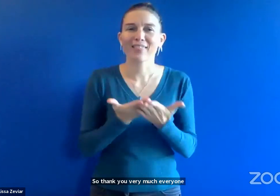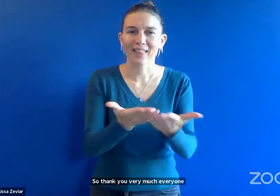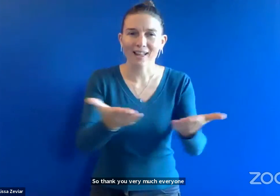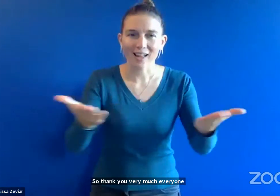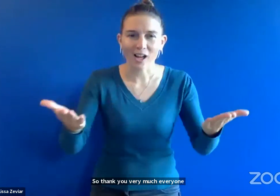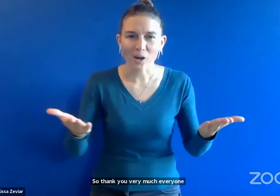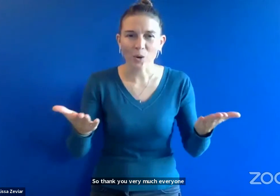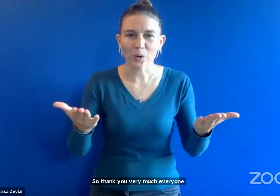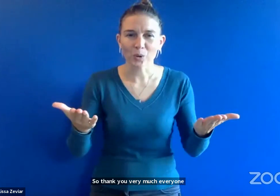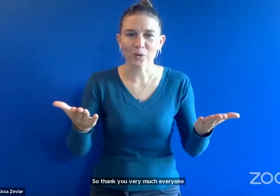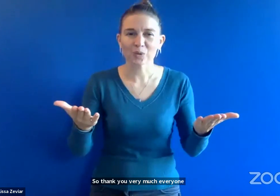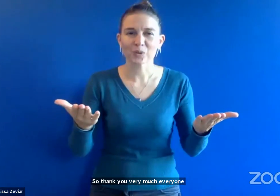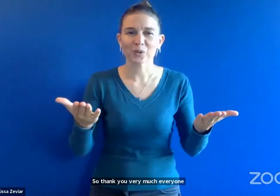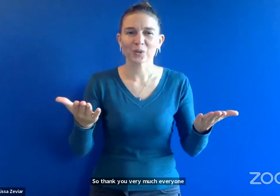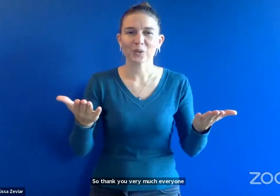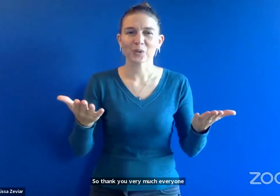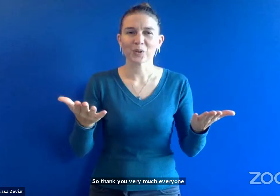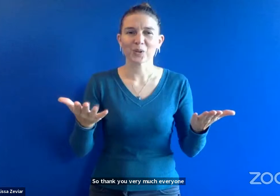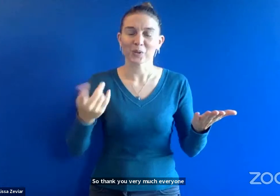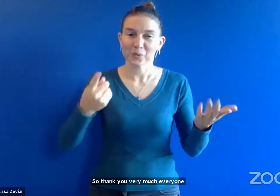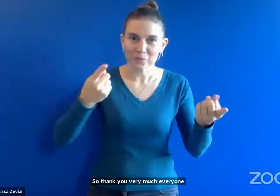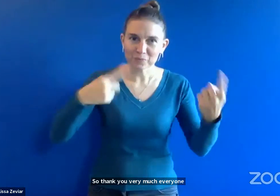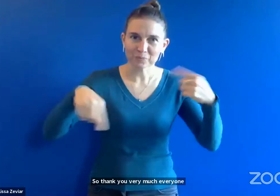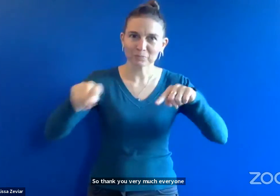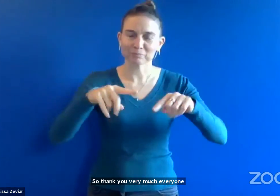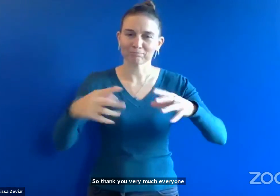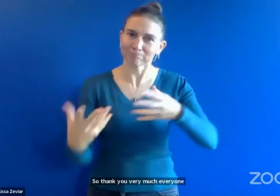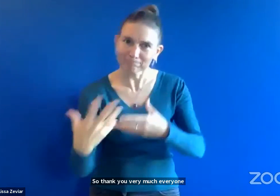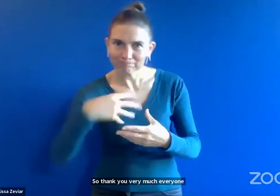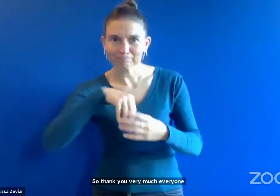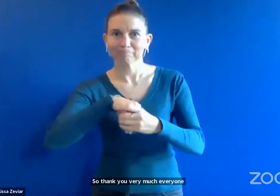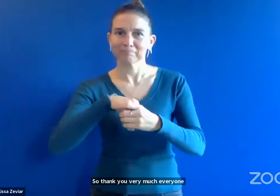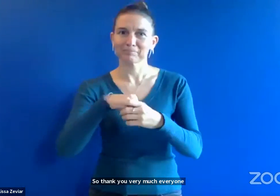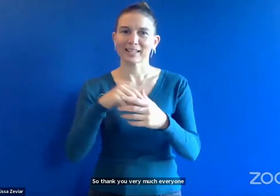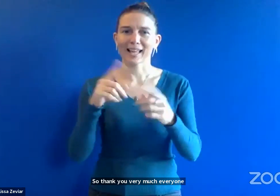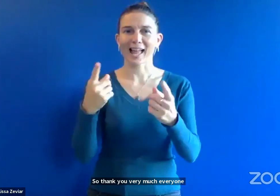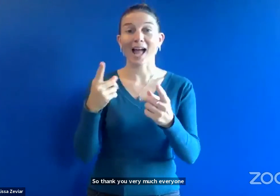your activity here during the polls.